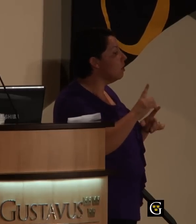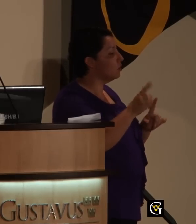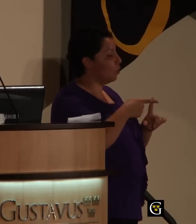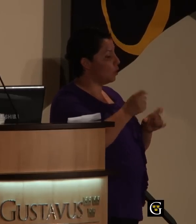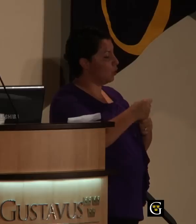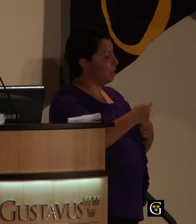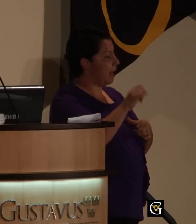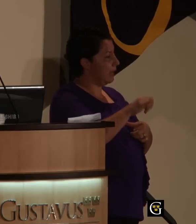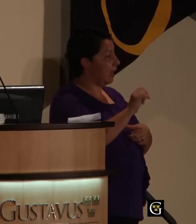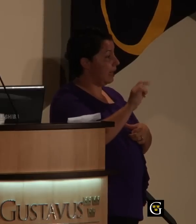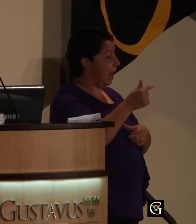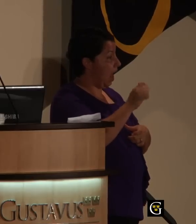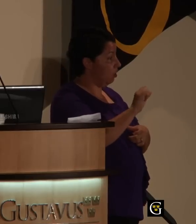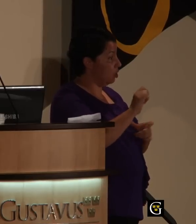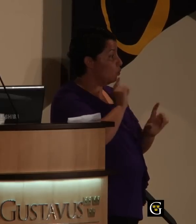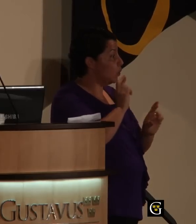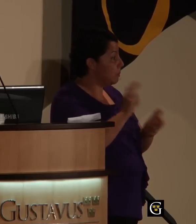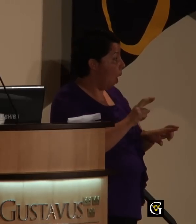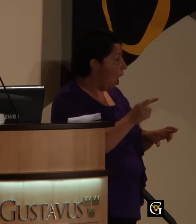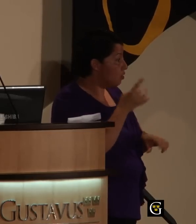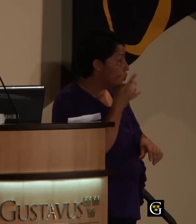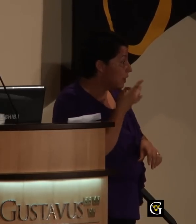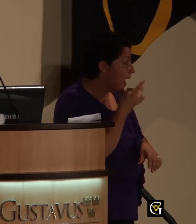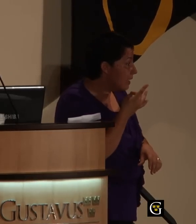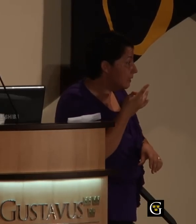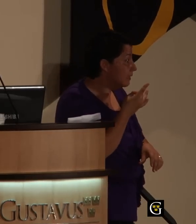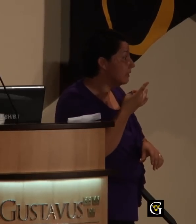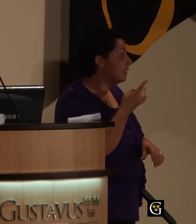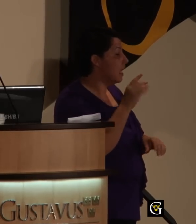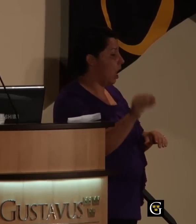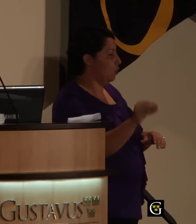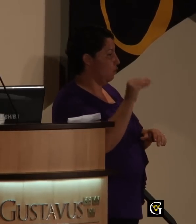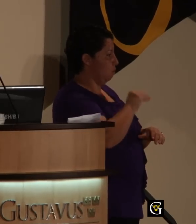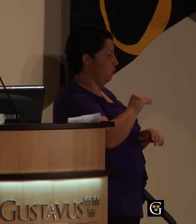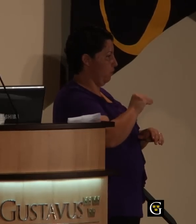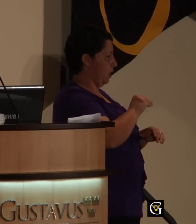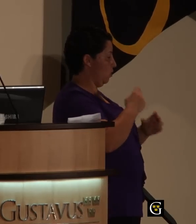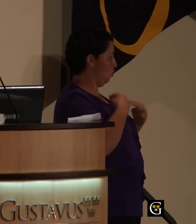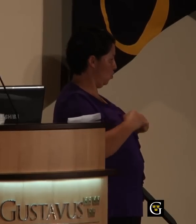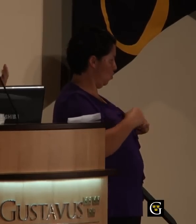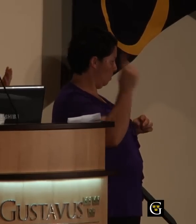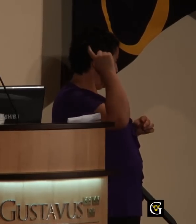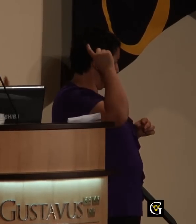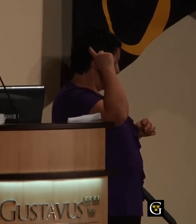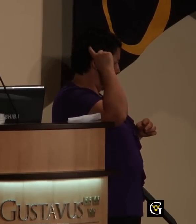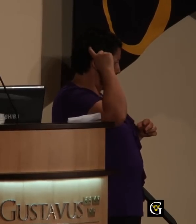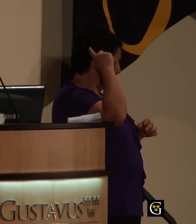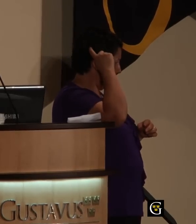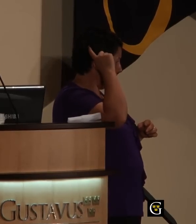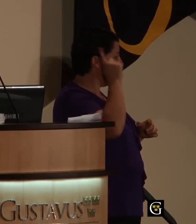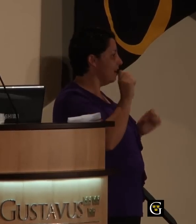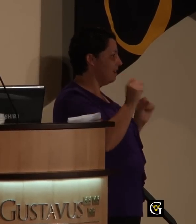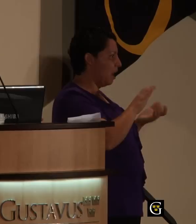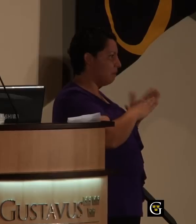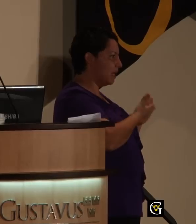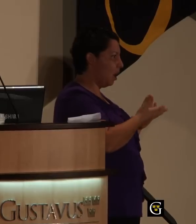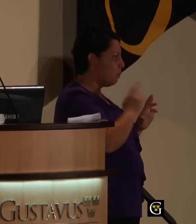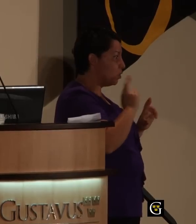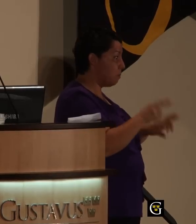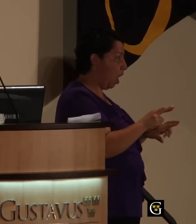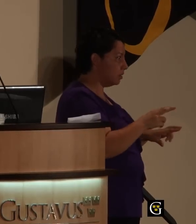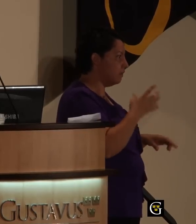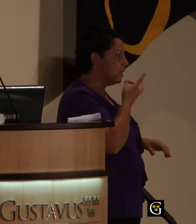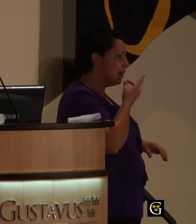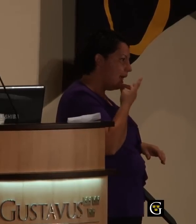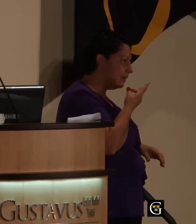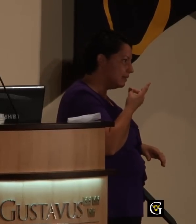and put it in a human neuron, the neuron fires. It becomes responsive to light. Now, so what's the deal? Why is that important? Because